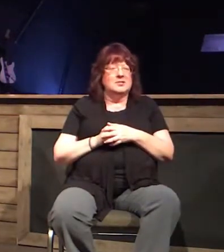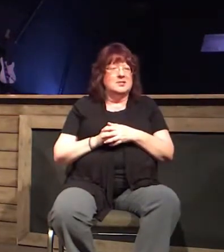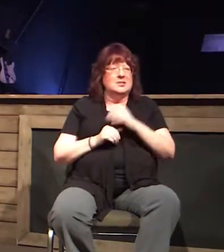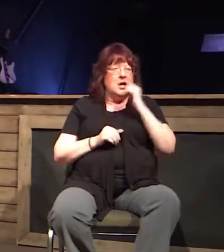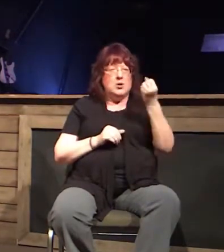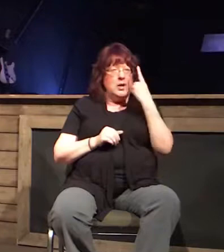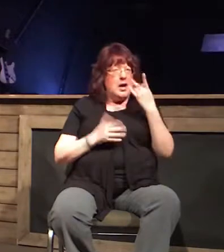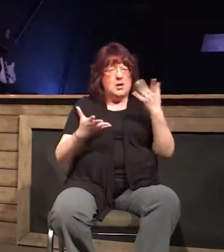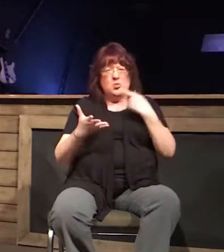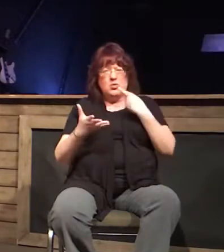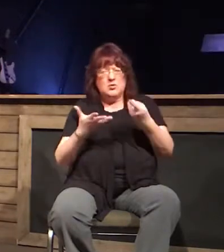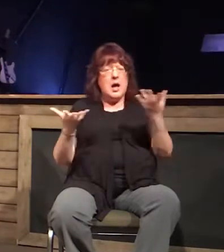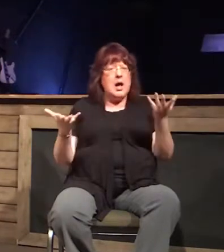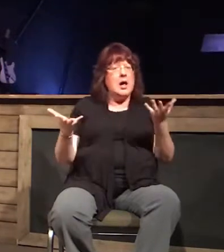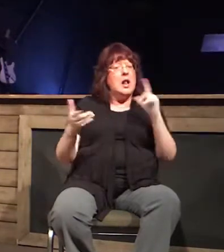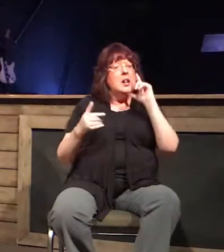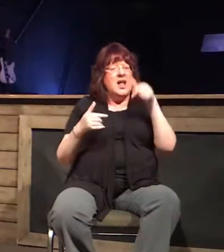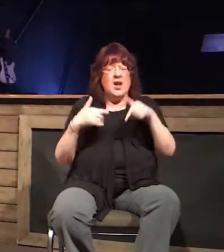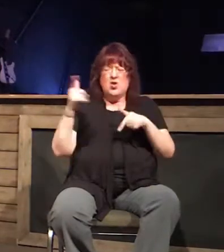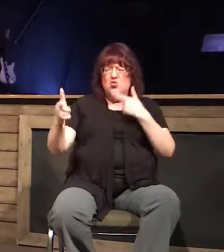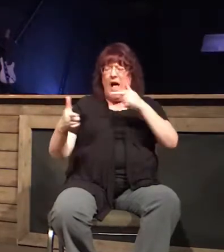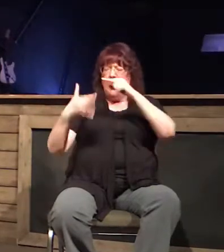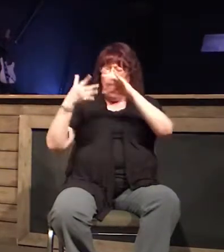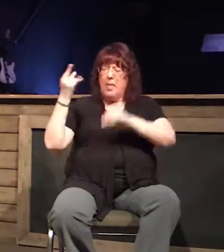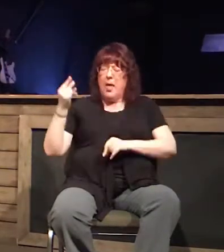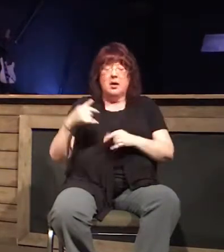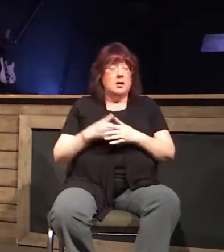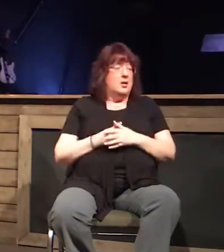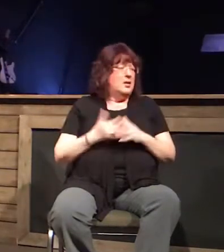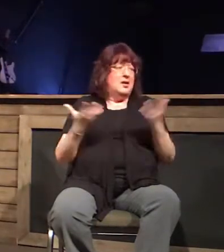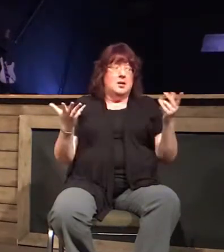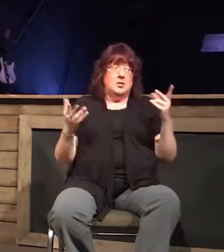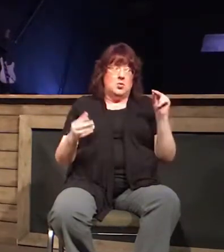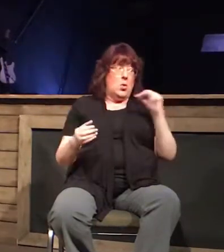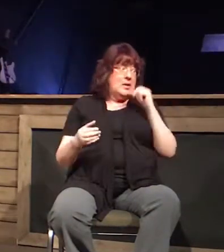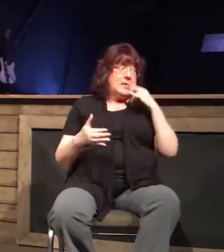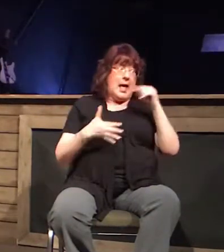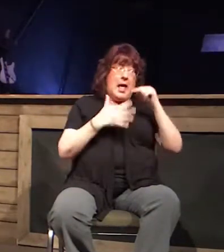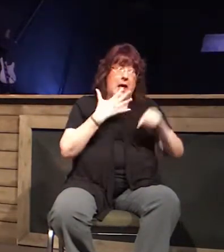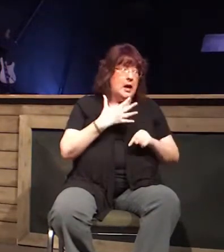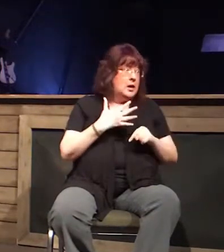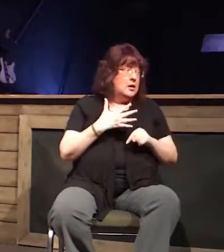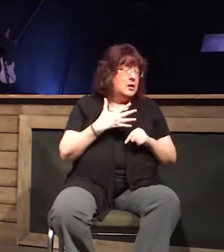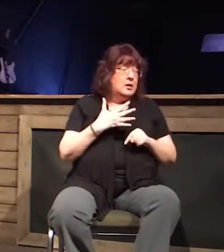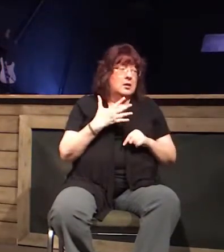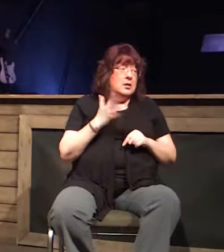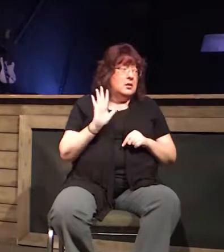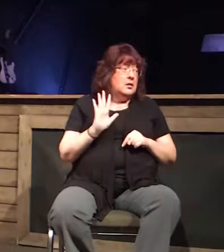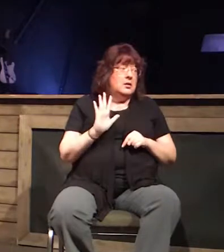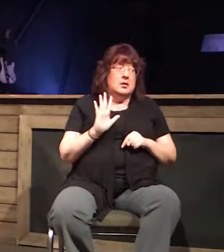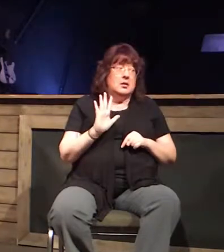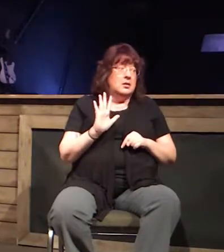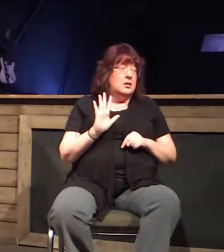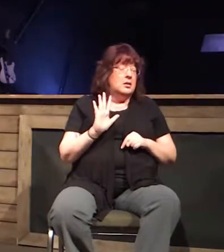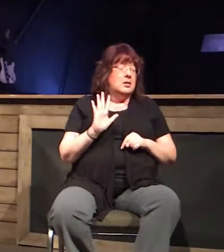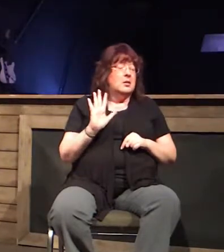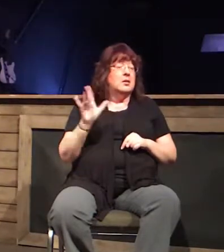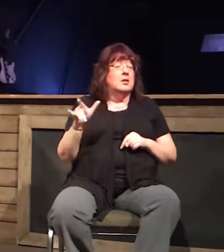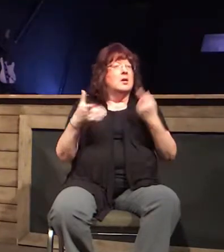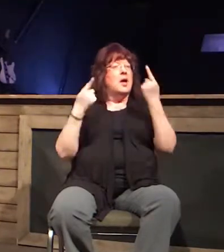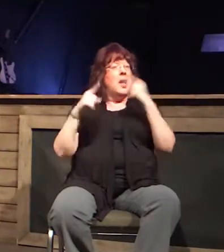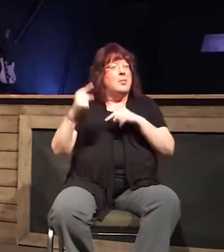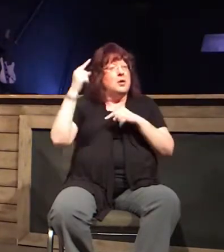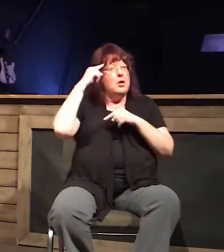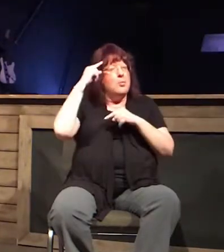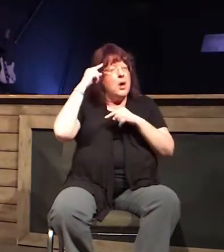quite understand what you were saying? And later on, they said, well, you said this, this, and this. And you're like, hi, I did not say this, this, and this. Because there's something